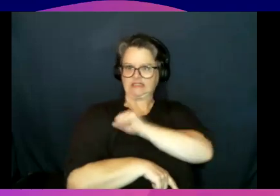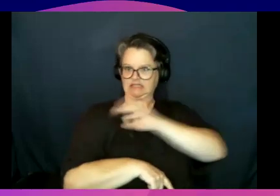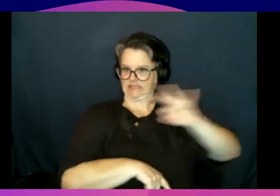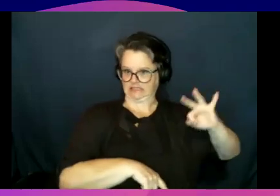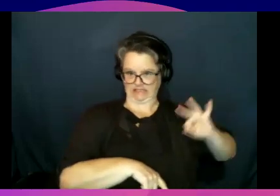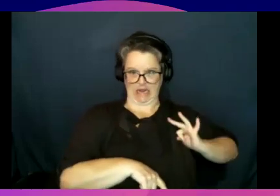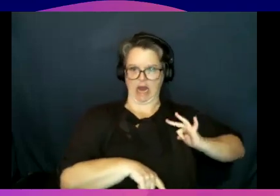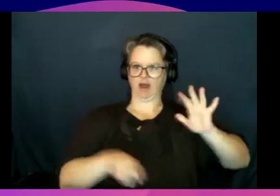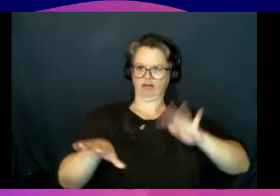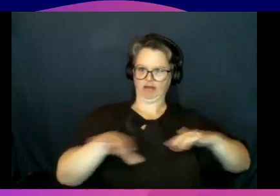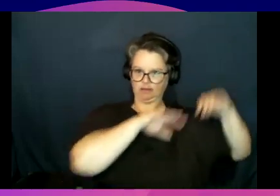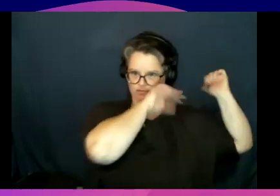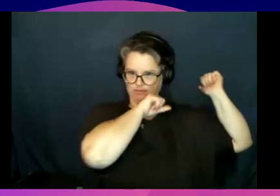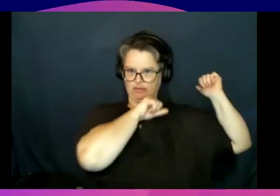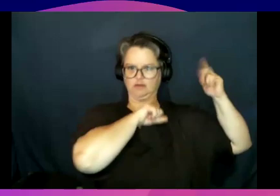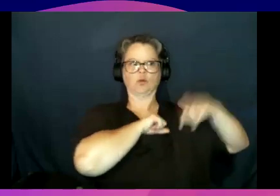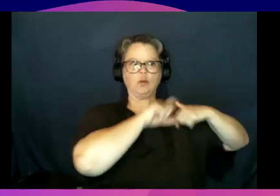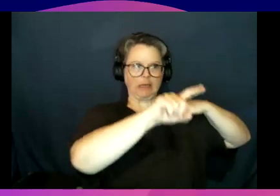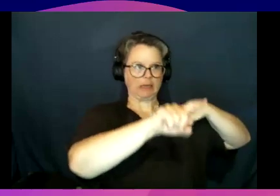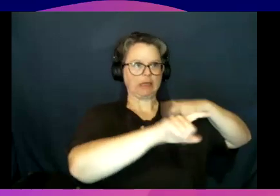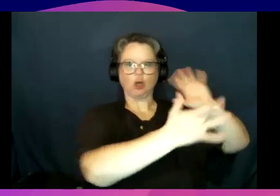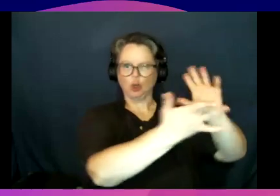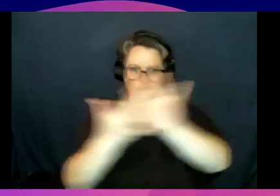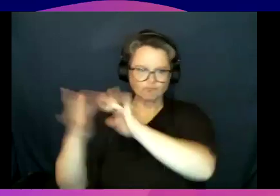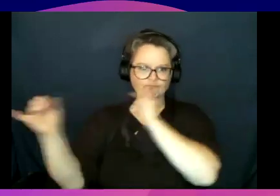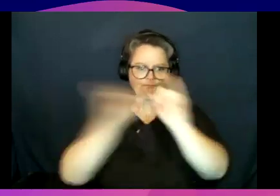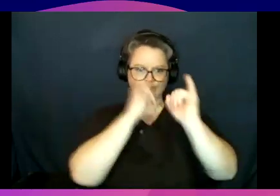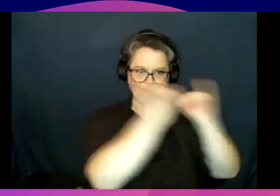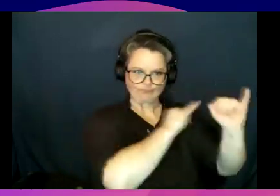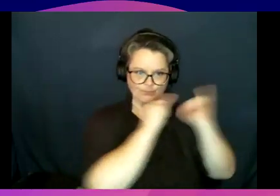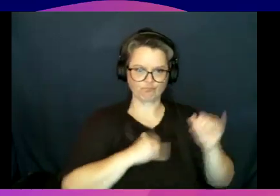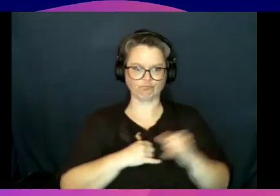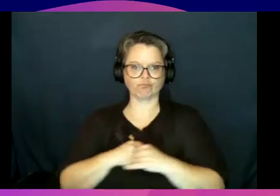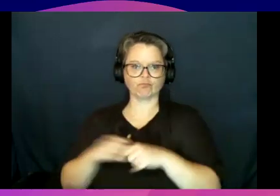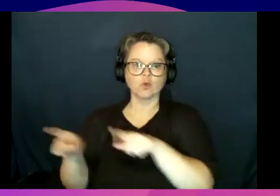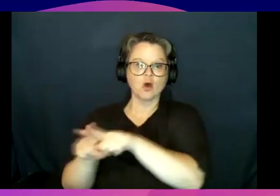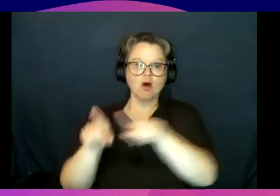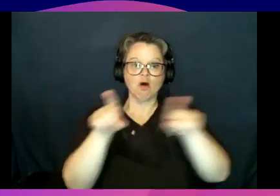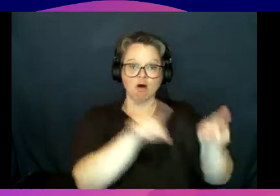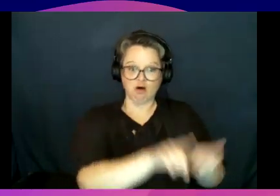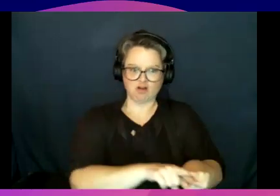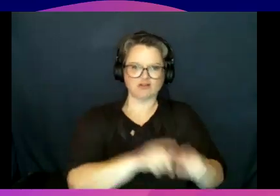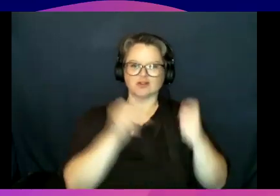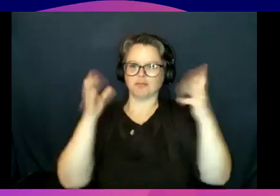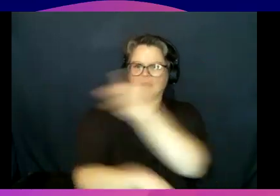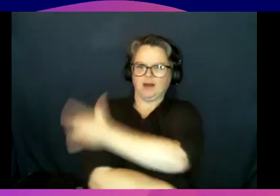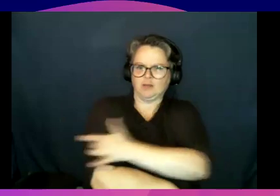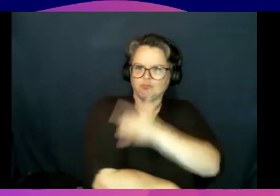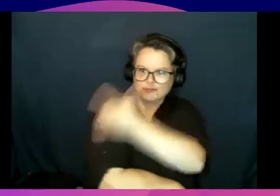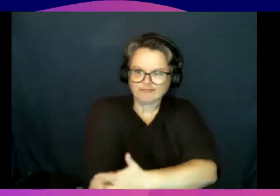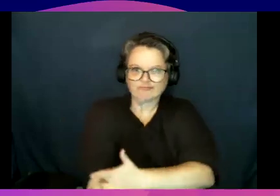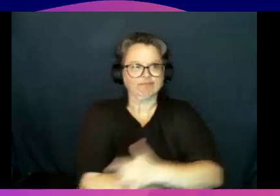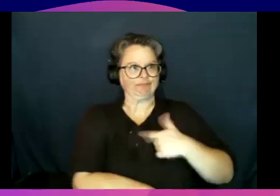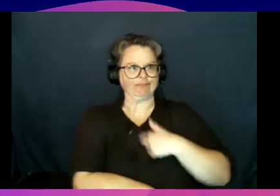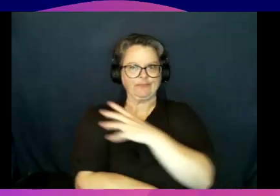about 45 individuals. And there was a third piece. While it's not technically a form of data